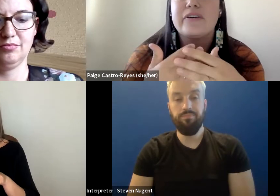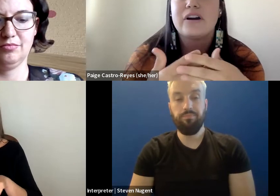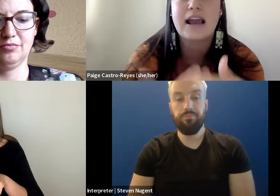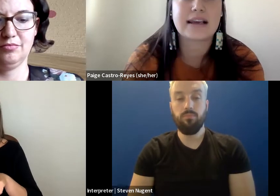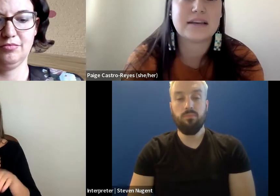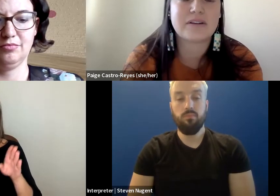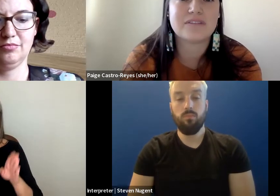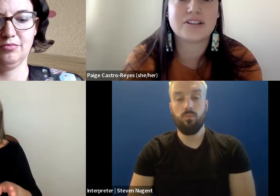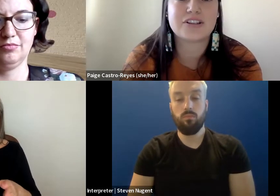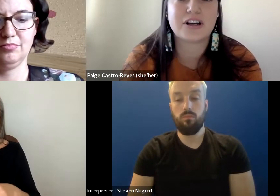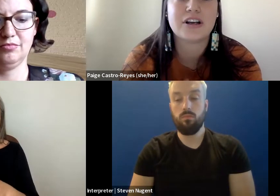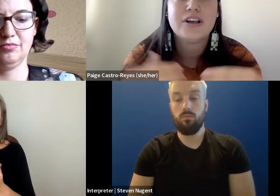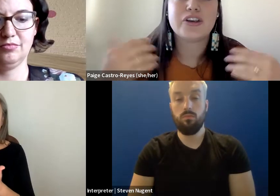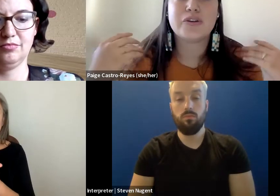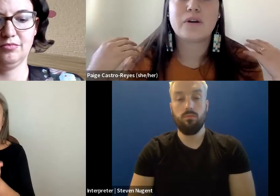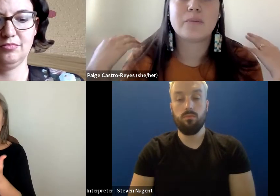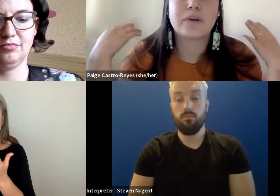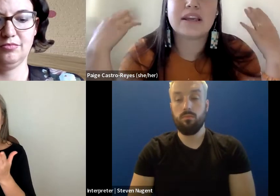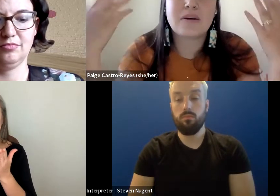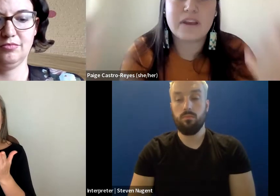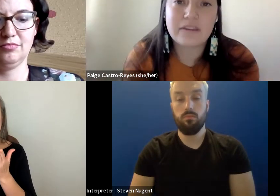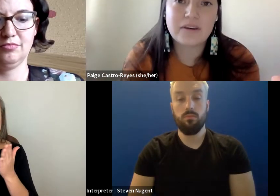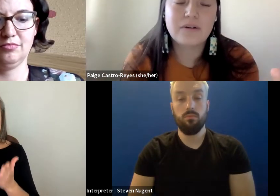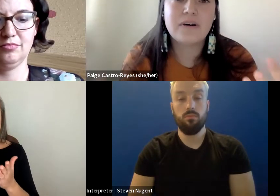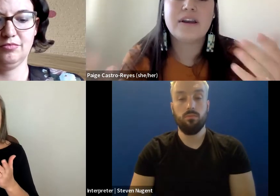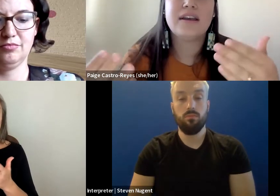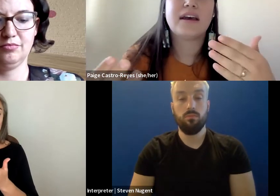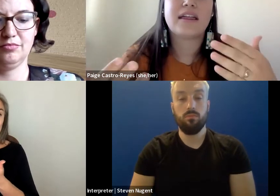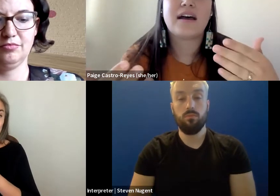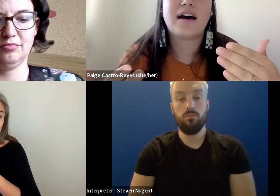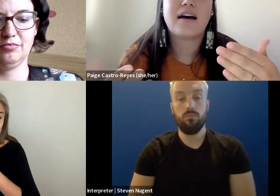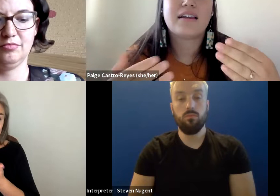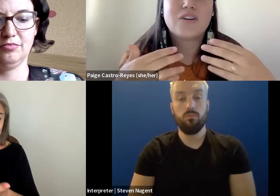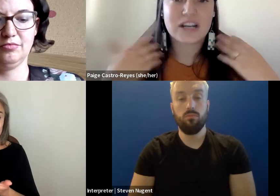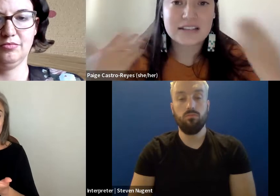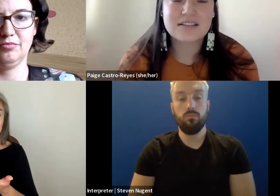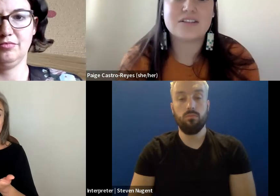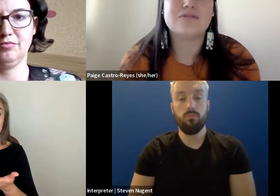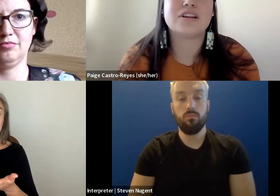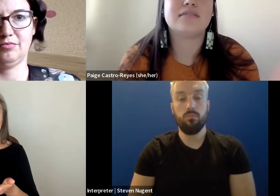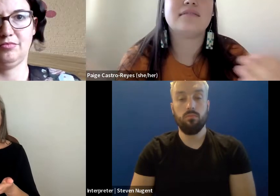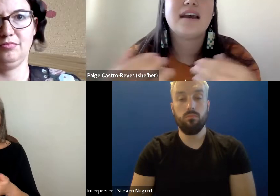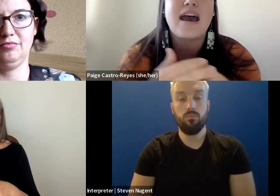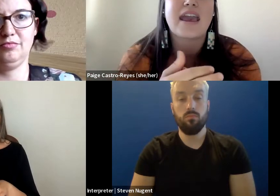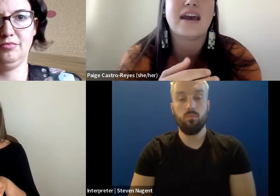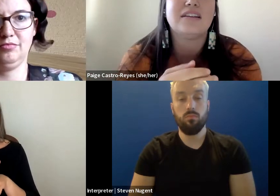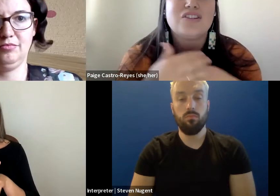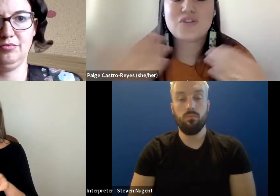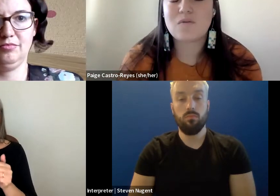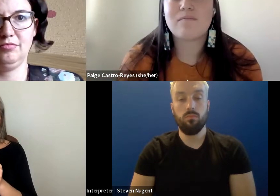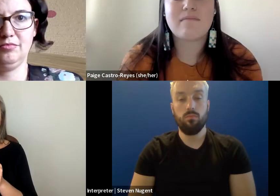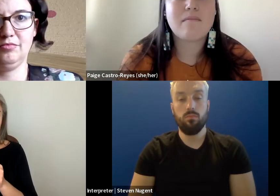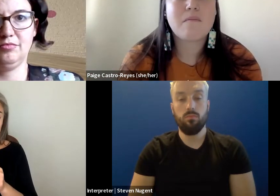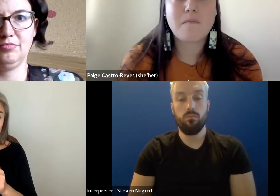person, if you're an academic researcher, you are bringing with you your institution.